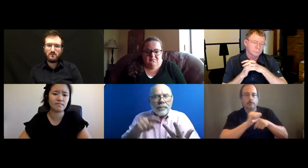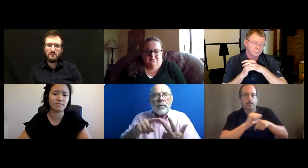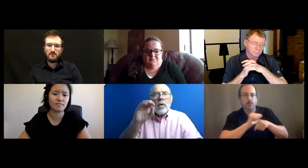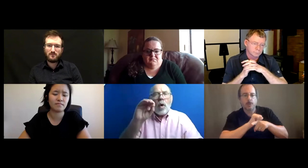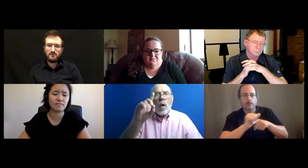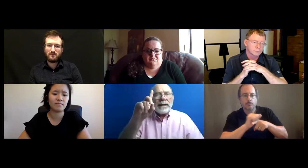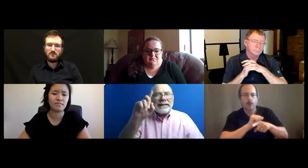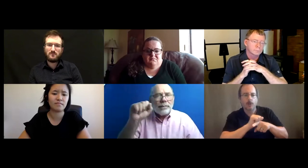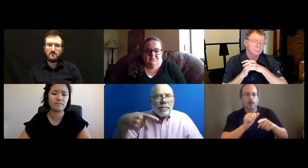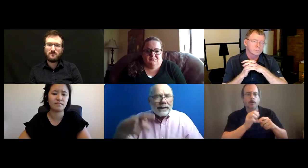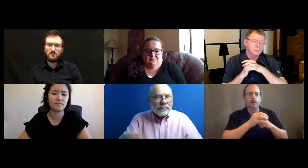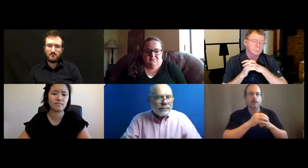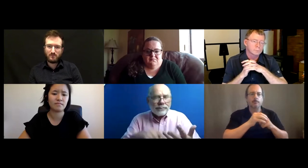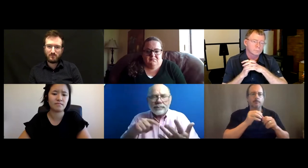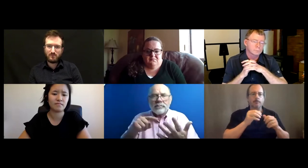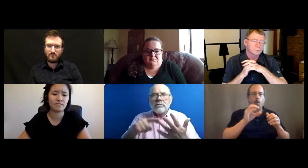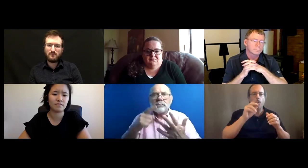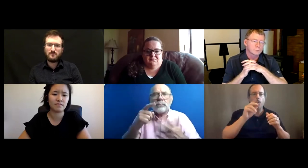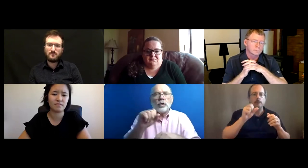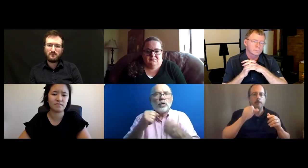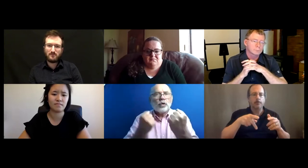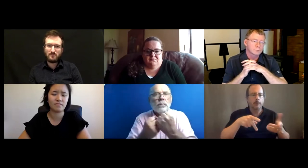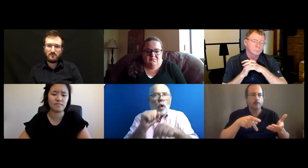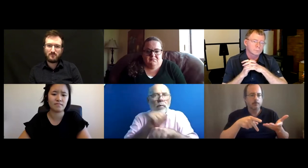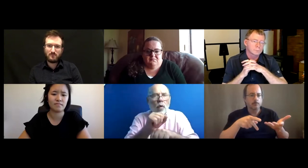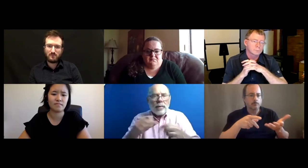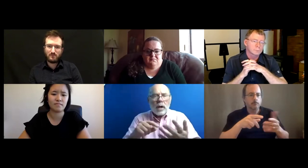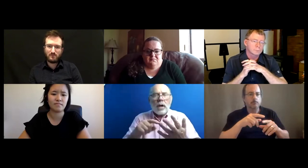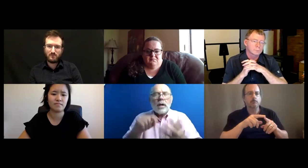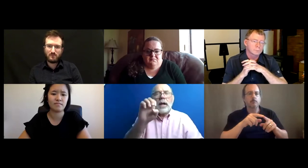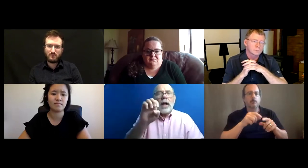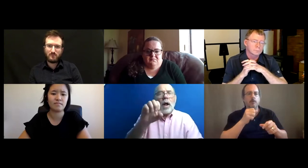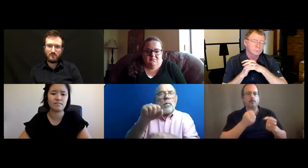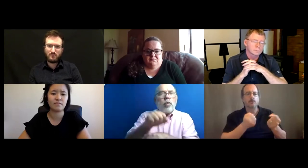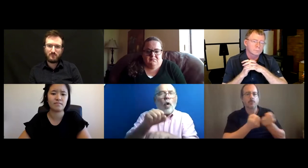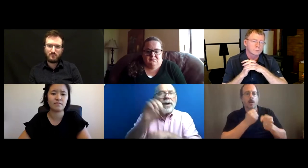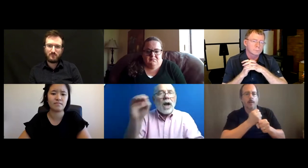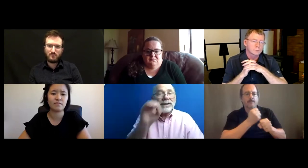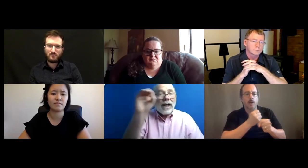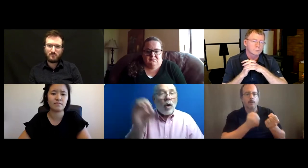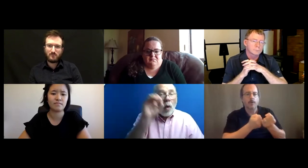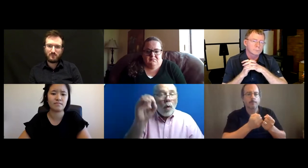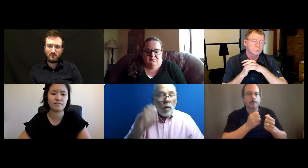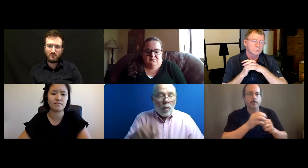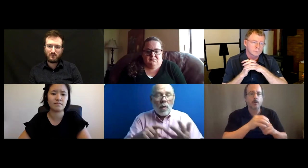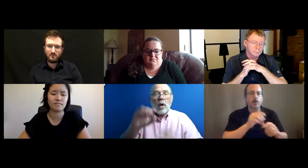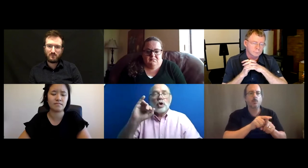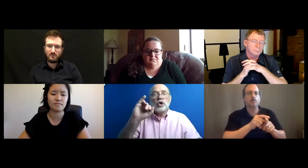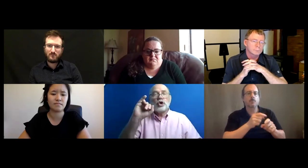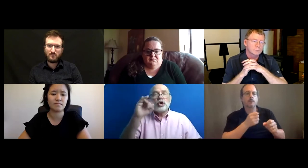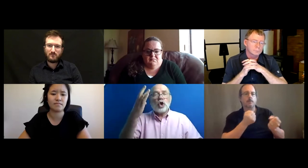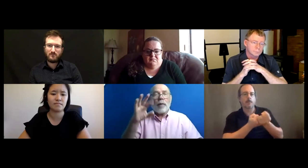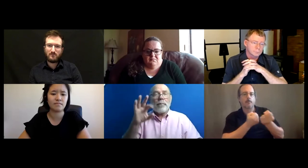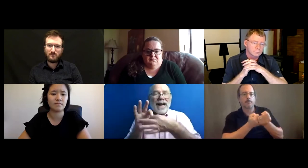apprenticeship opportunities. They need to understand ODSP, support programs, Employment